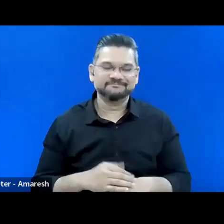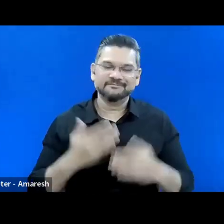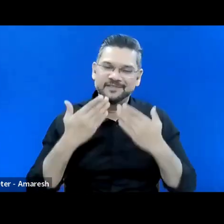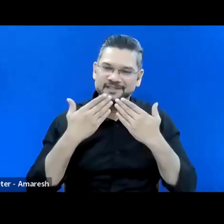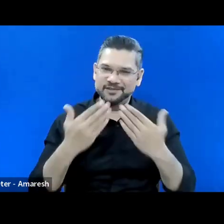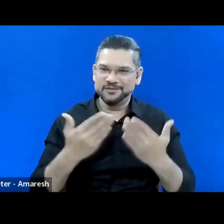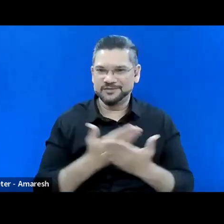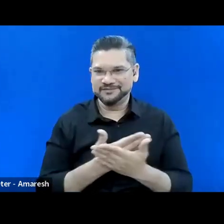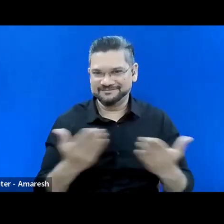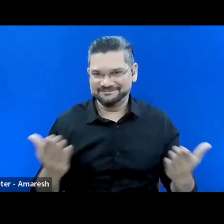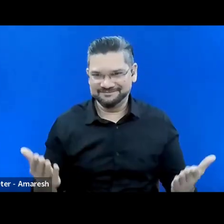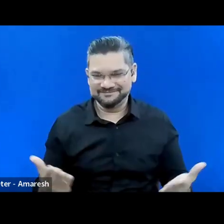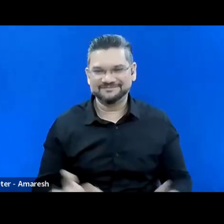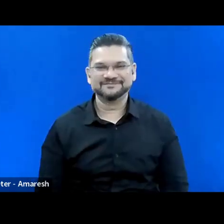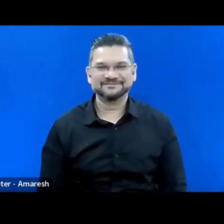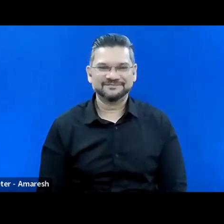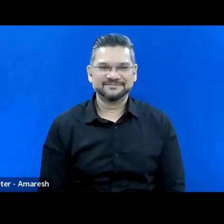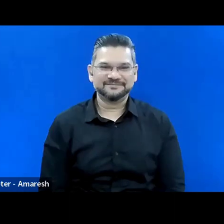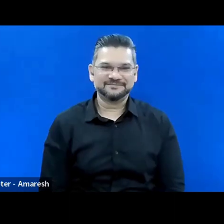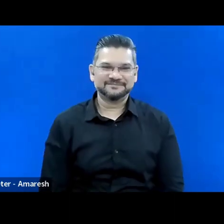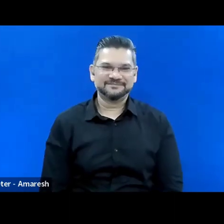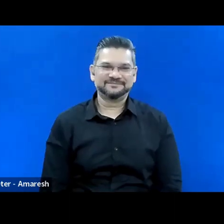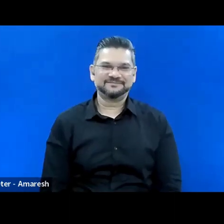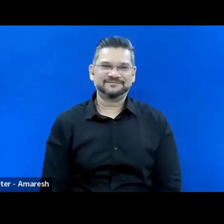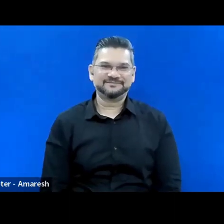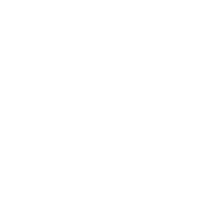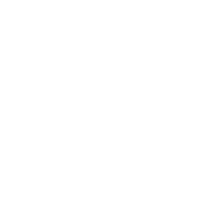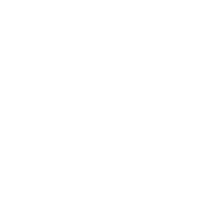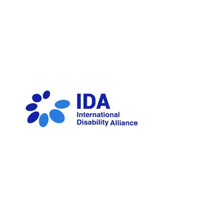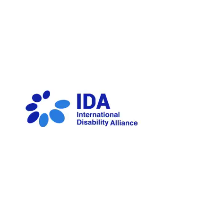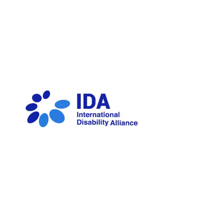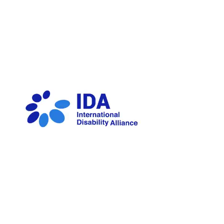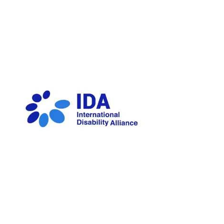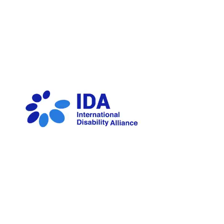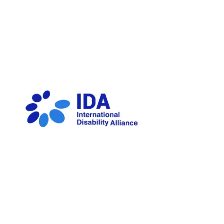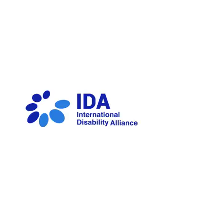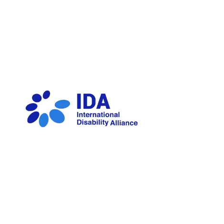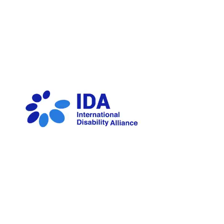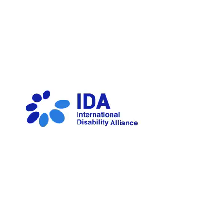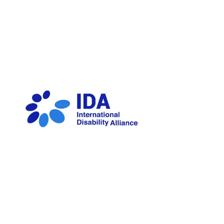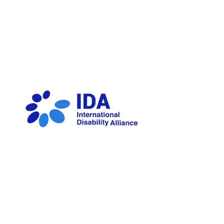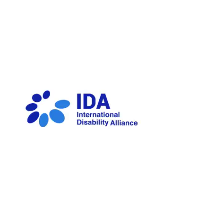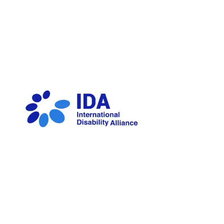thank you so much. Thank you very much again for joining us. Thank you.